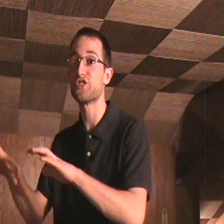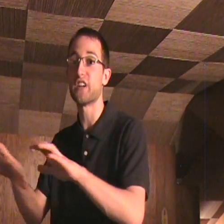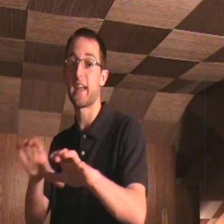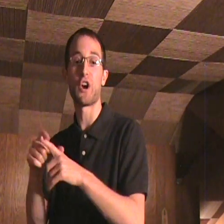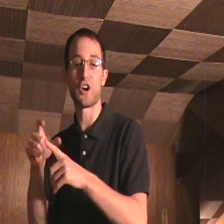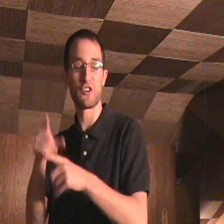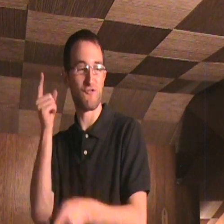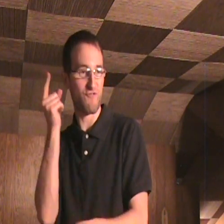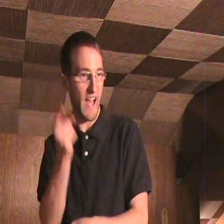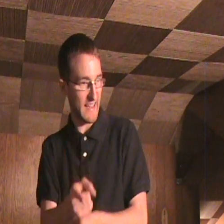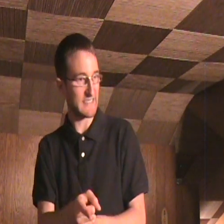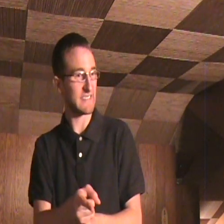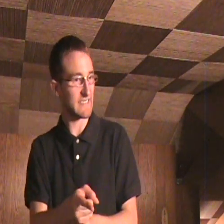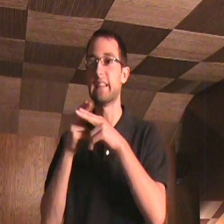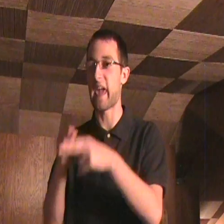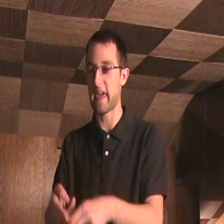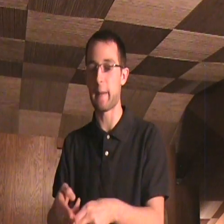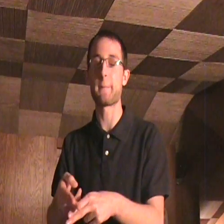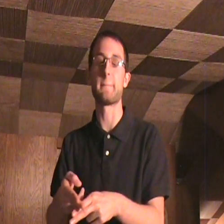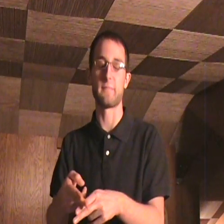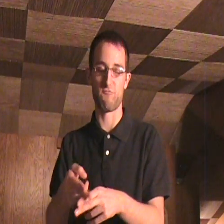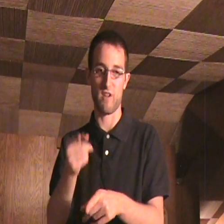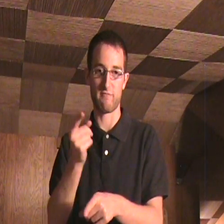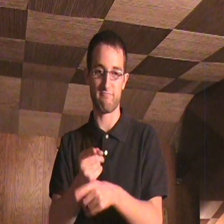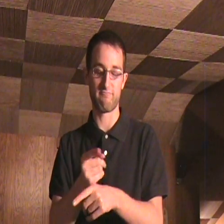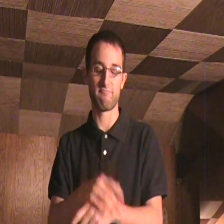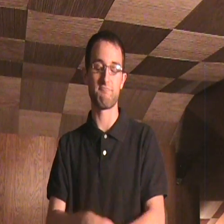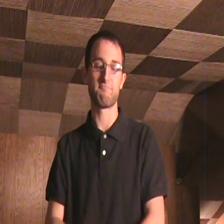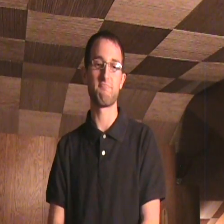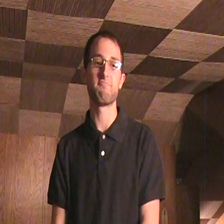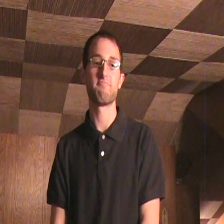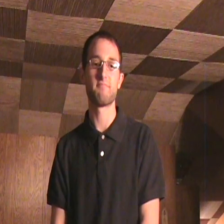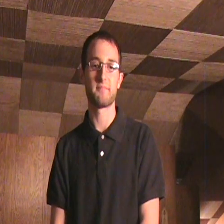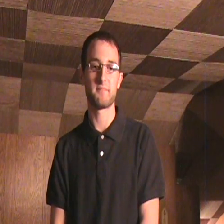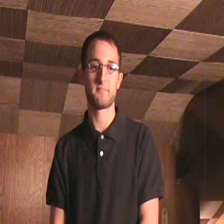Action word. And word. How about walking?